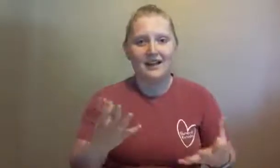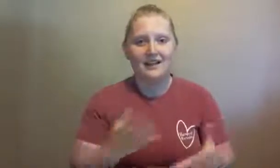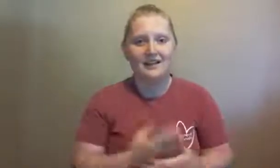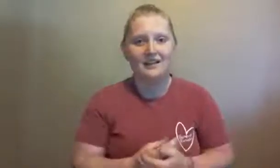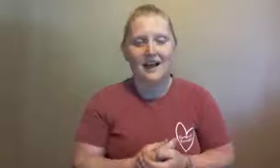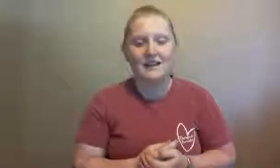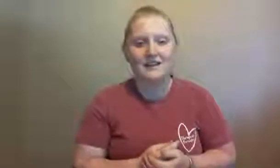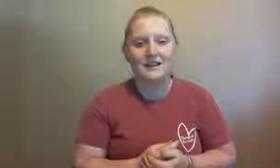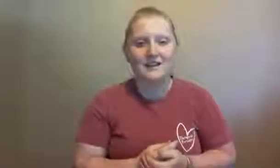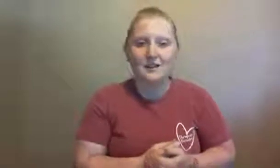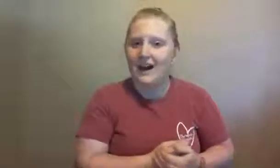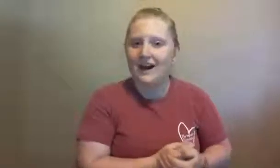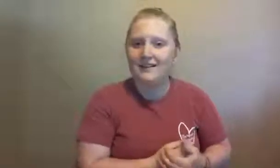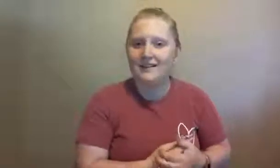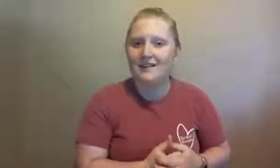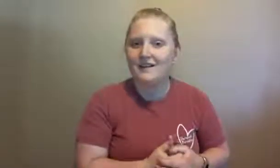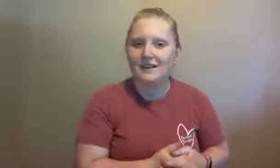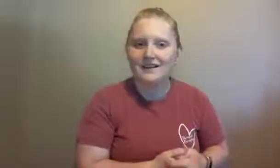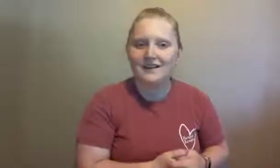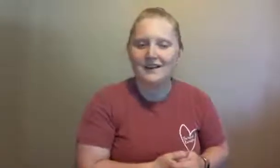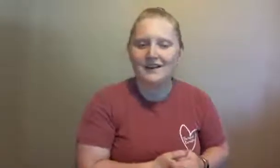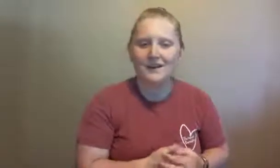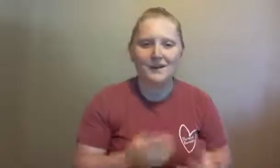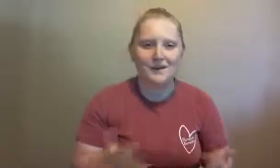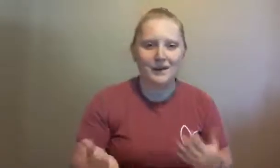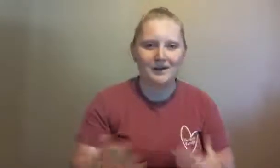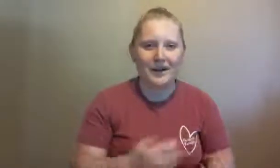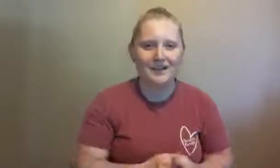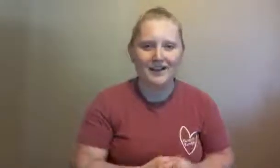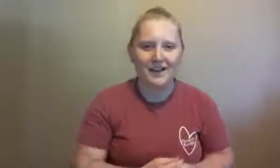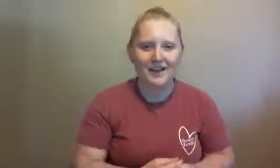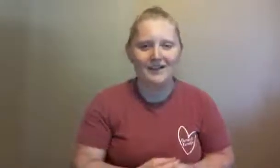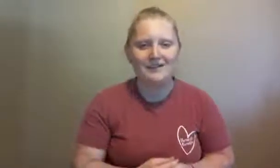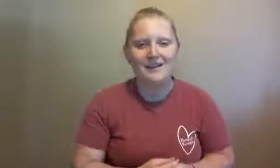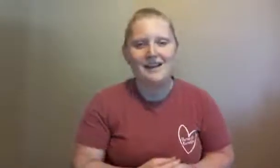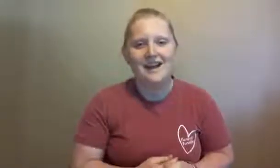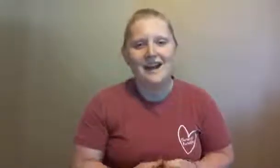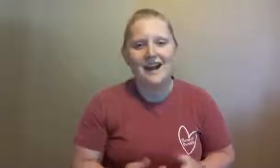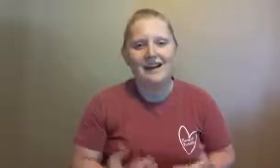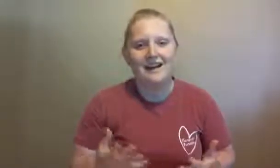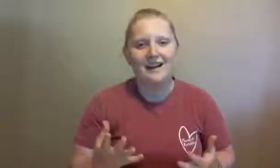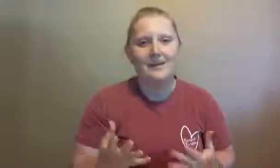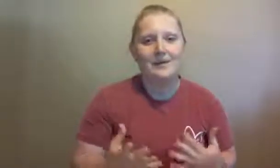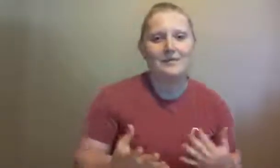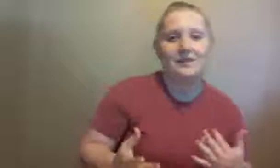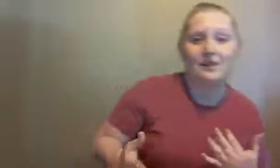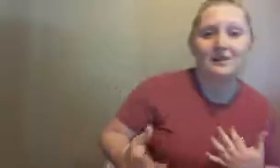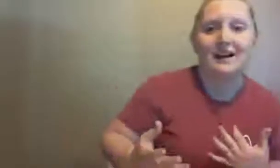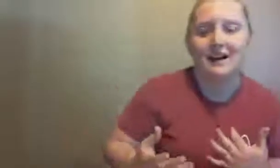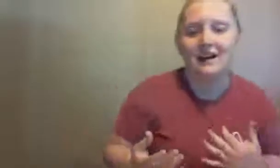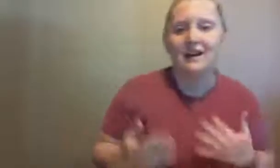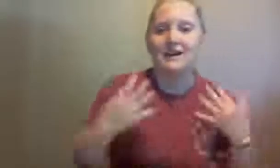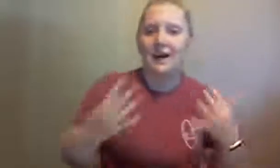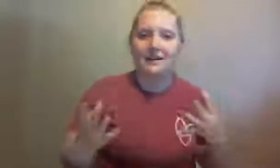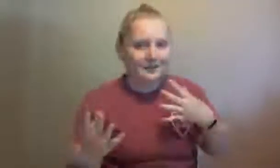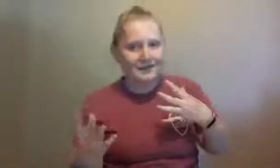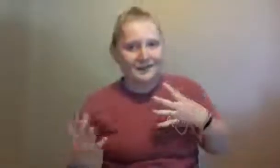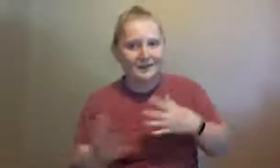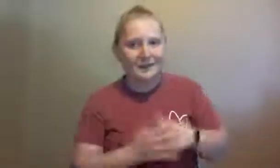ASL lives to you guys so that you guys can learn a little bit of ASL. I'm so excited. Next week, we are going